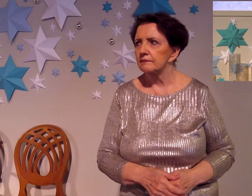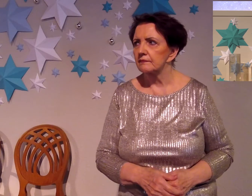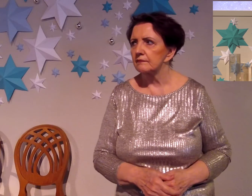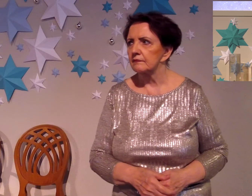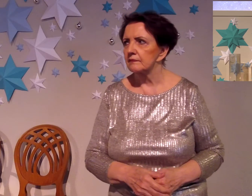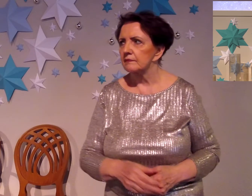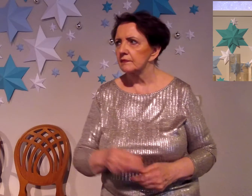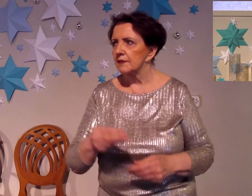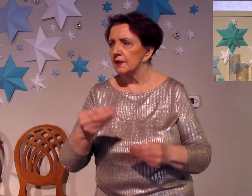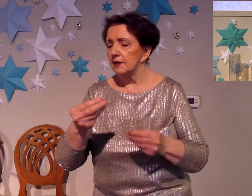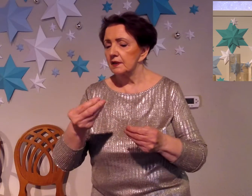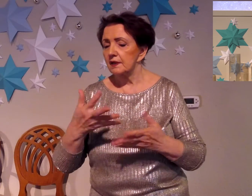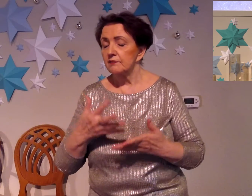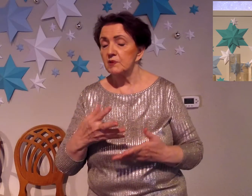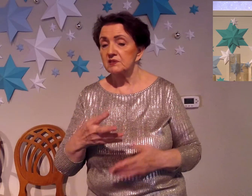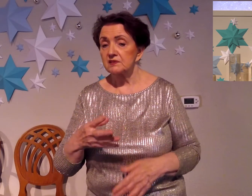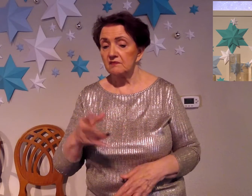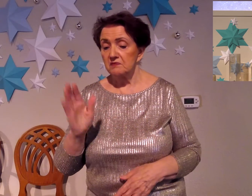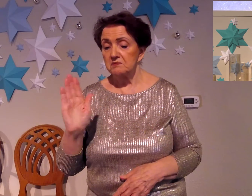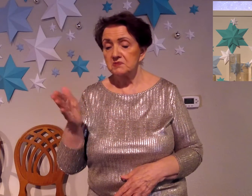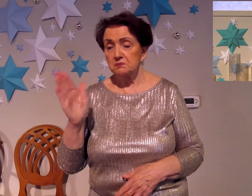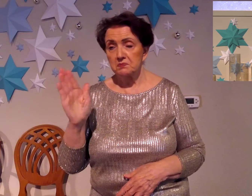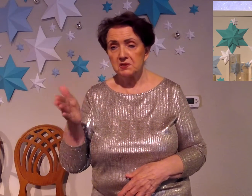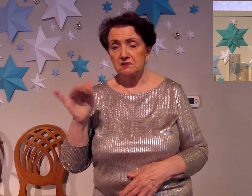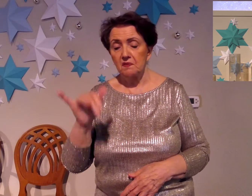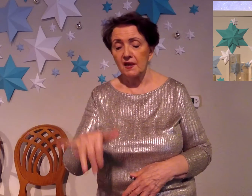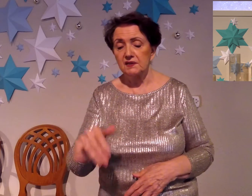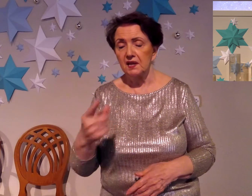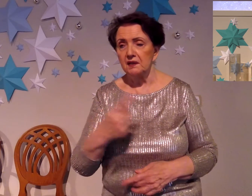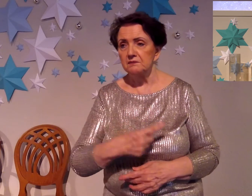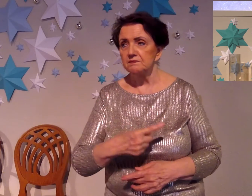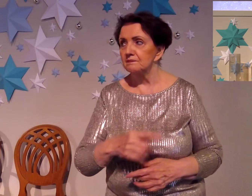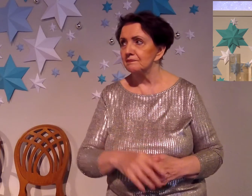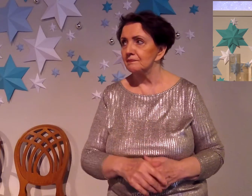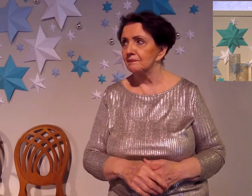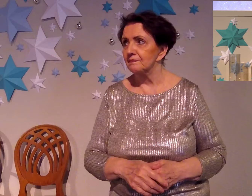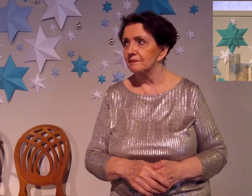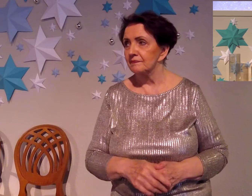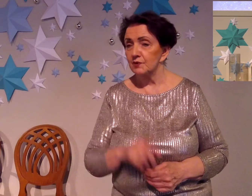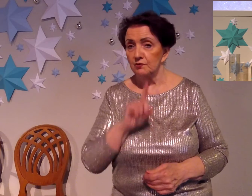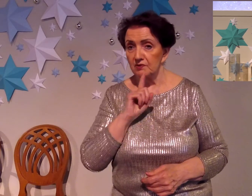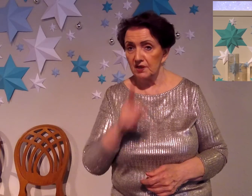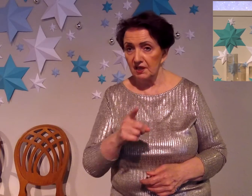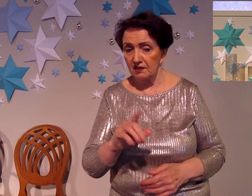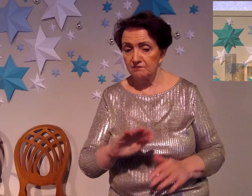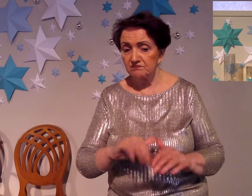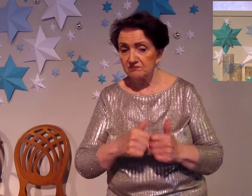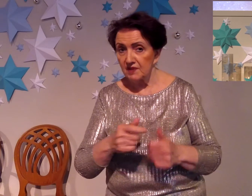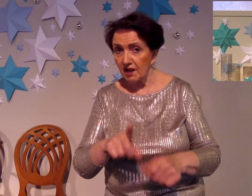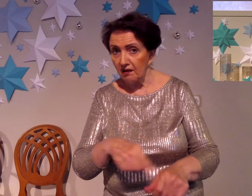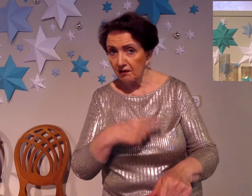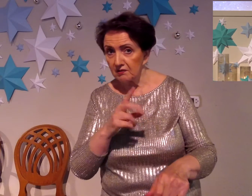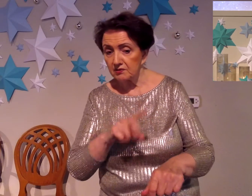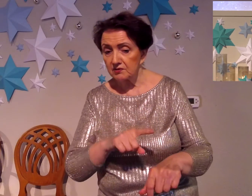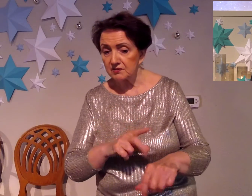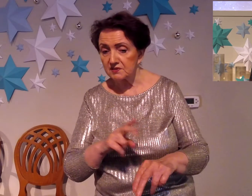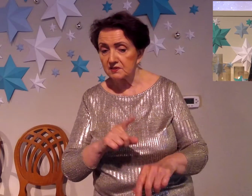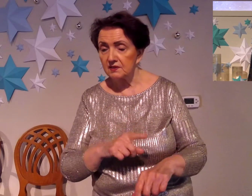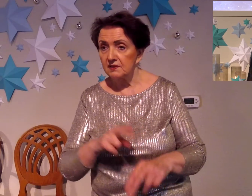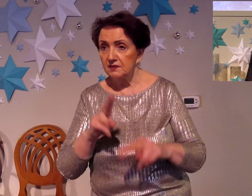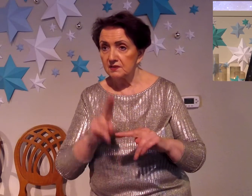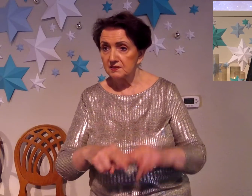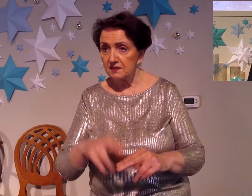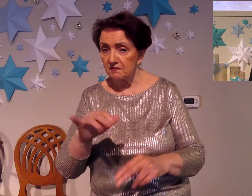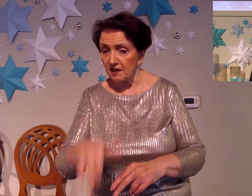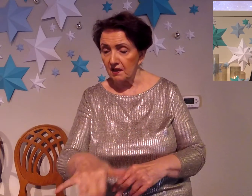myself a couple good talking tos that day. Really? Like really? How long are you going to sit in this? How long are you going to sit in this? You know what to